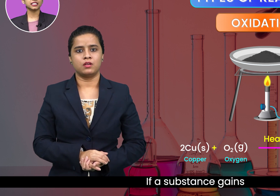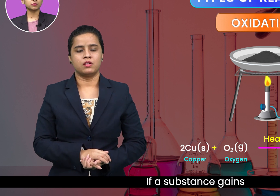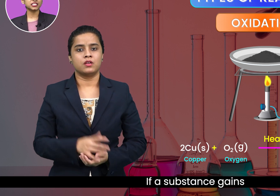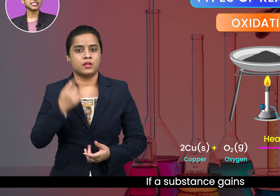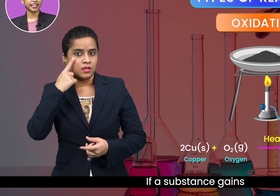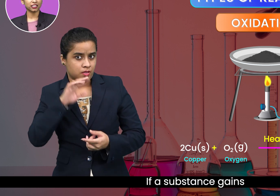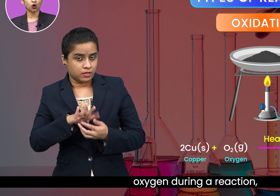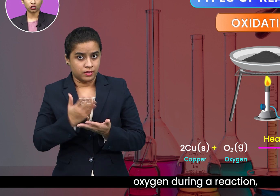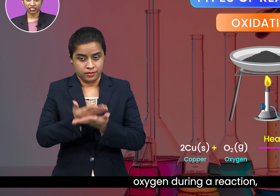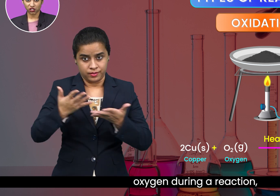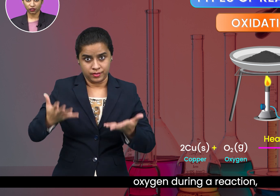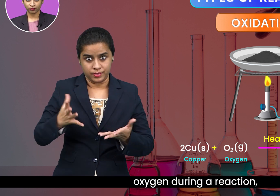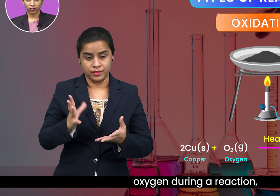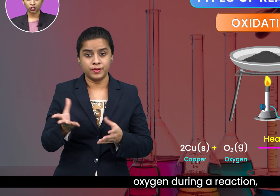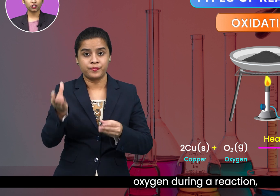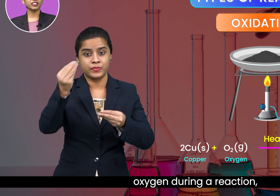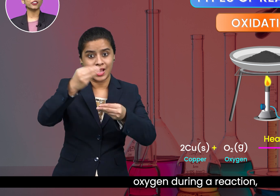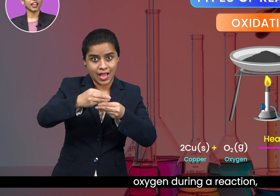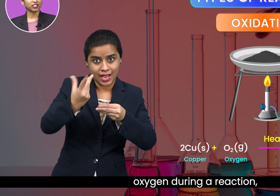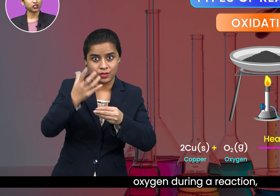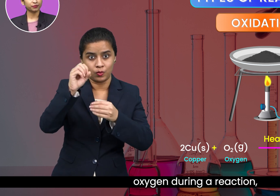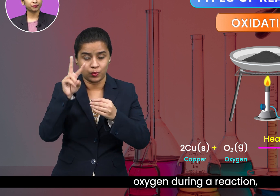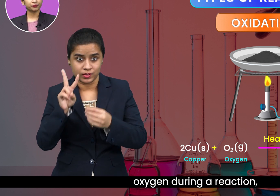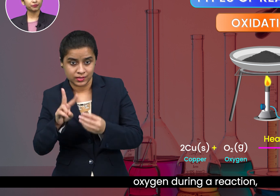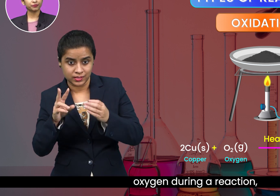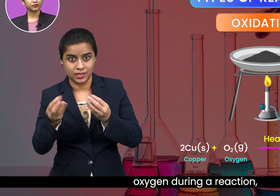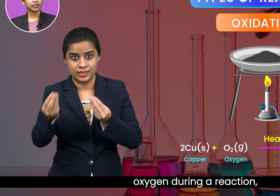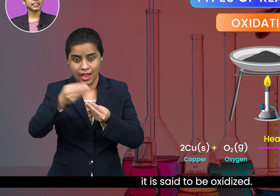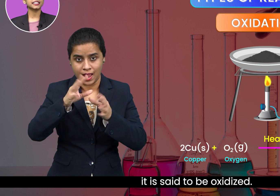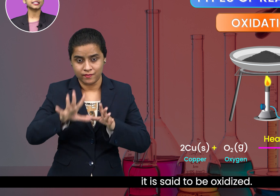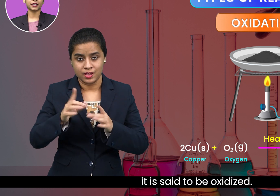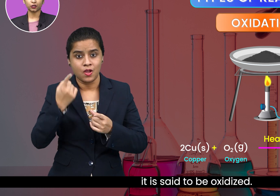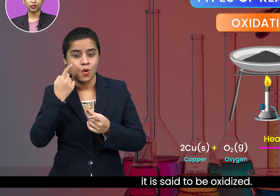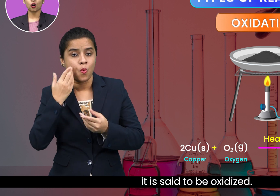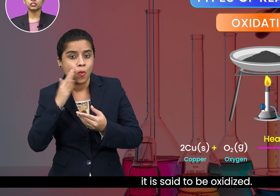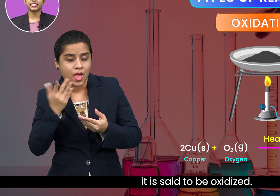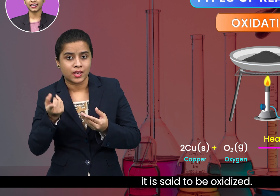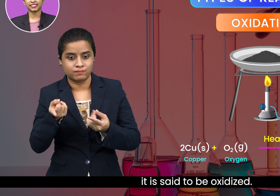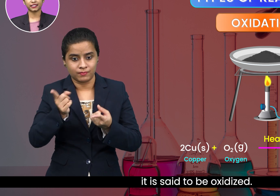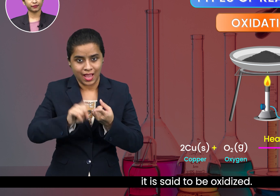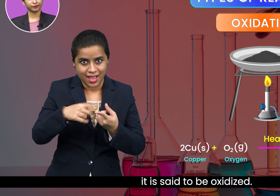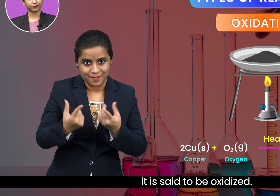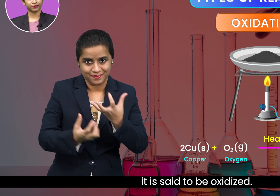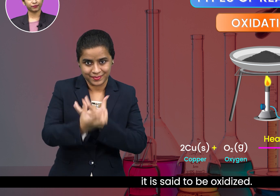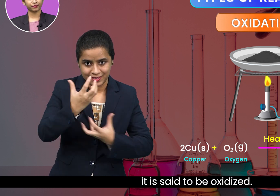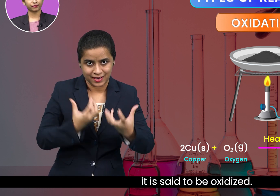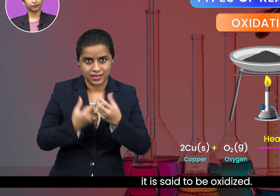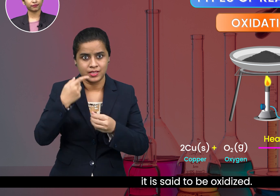If a substance gains oxygen during a reaction, it is said to be oxidized.